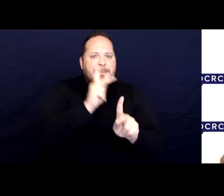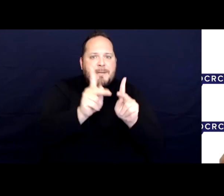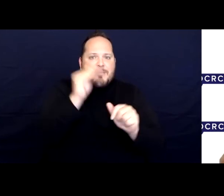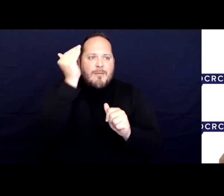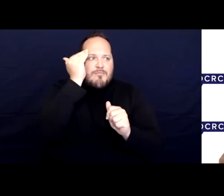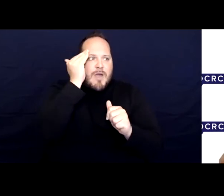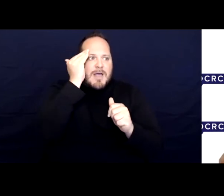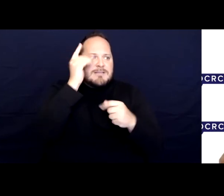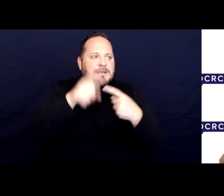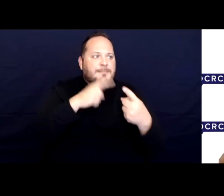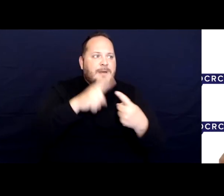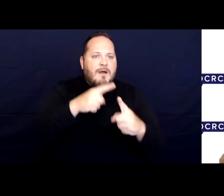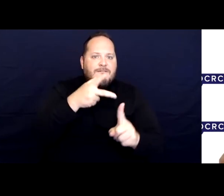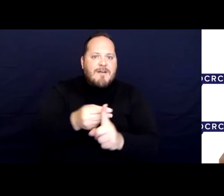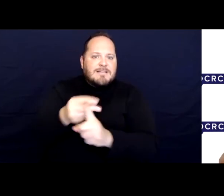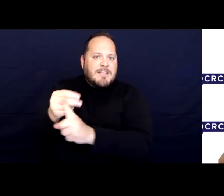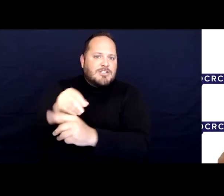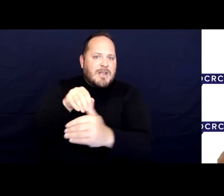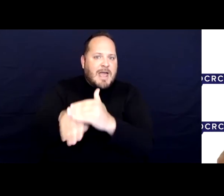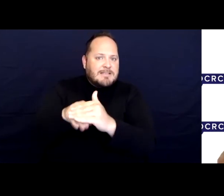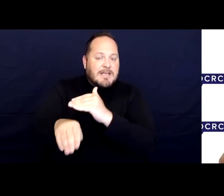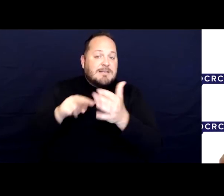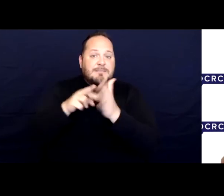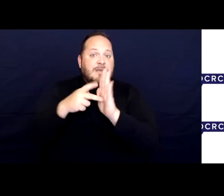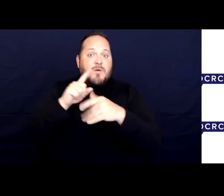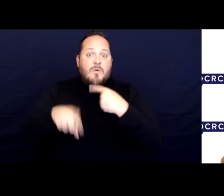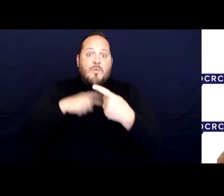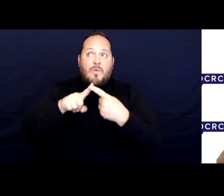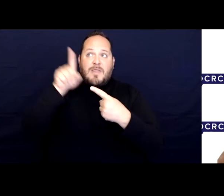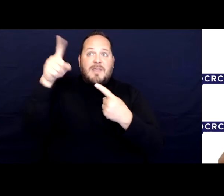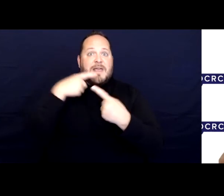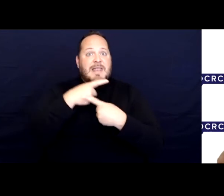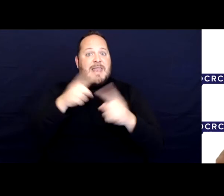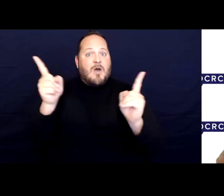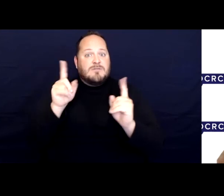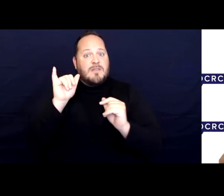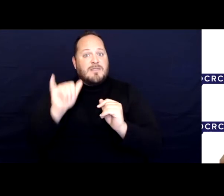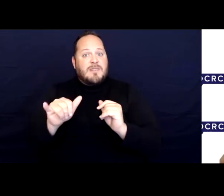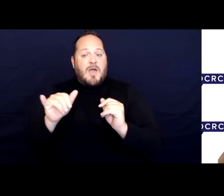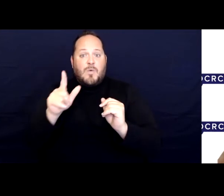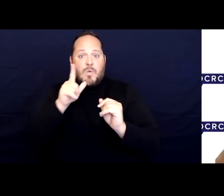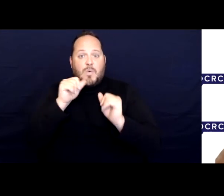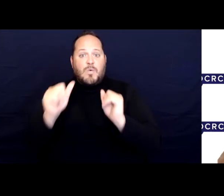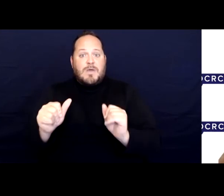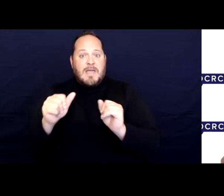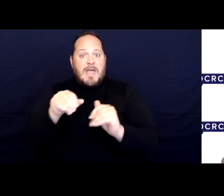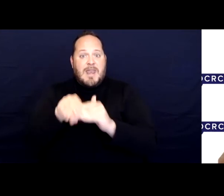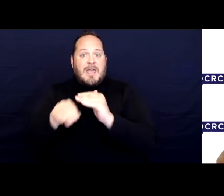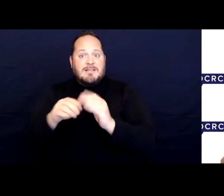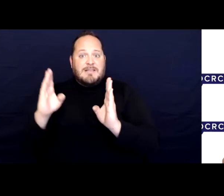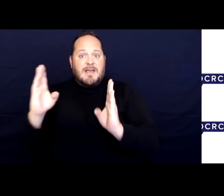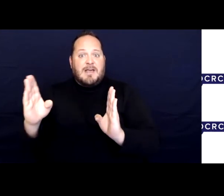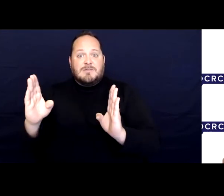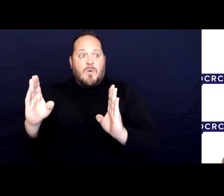vaccination access, of when it is open to different groups. So we did that not just with the disability population in